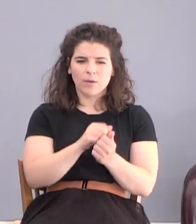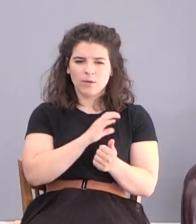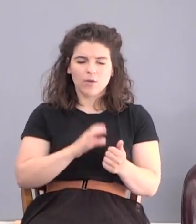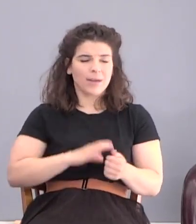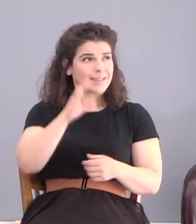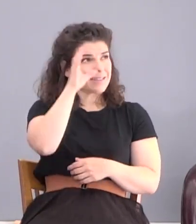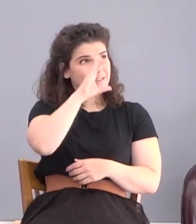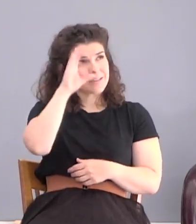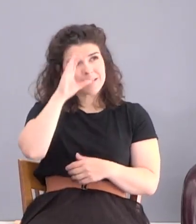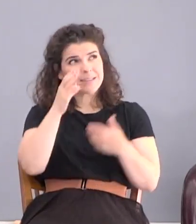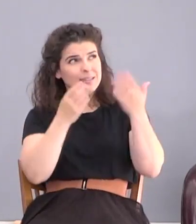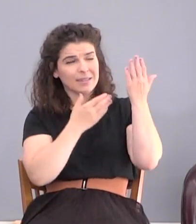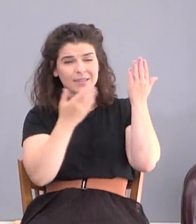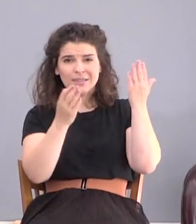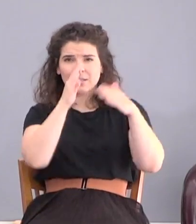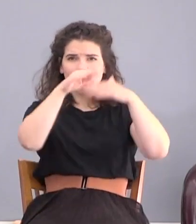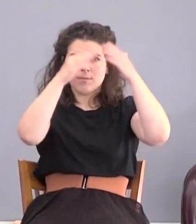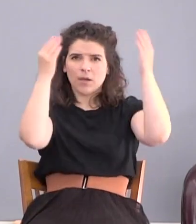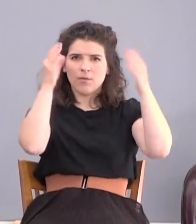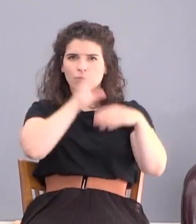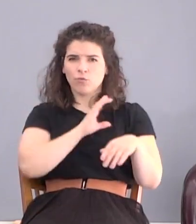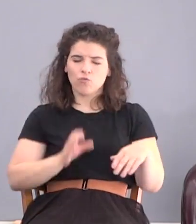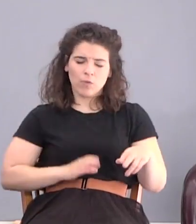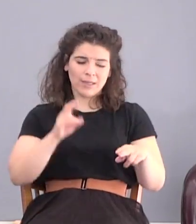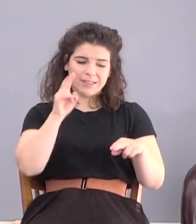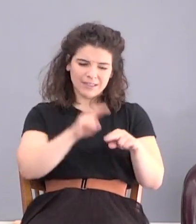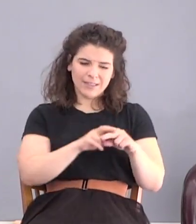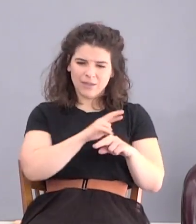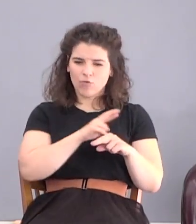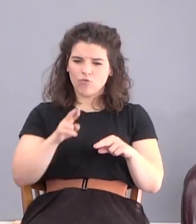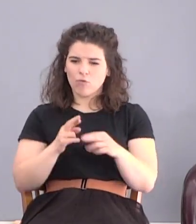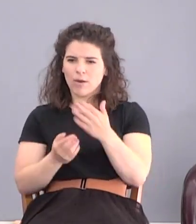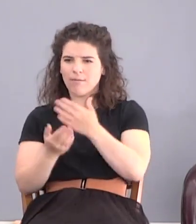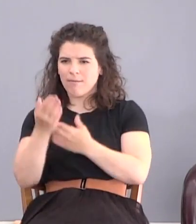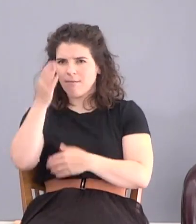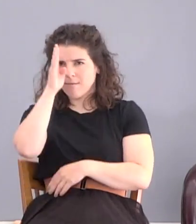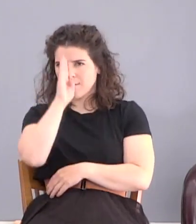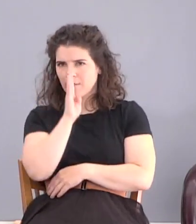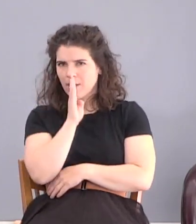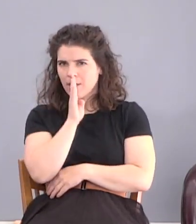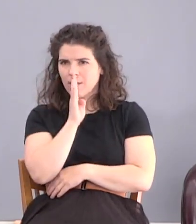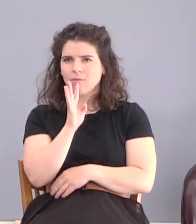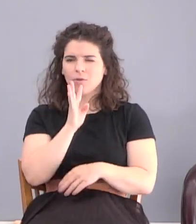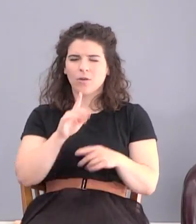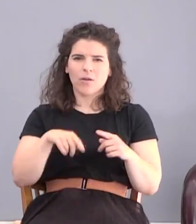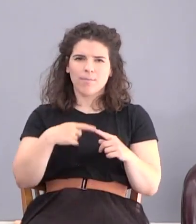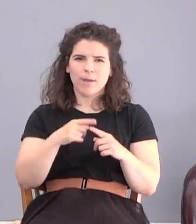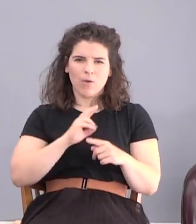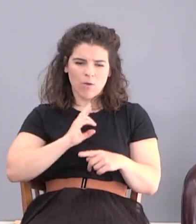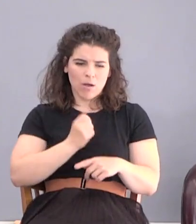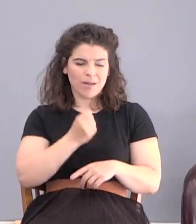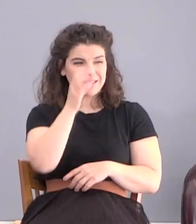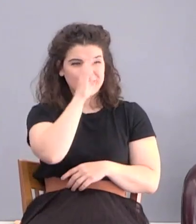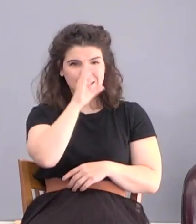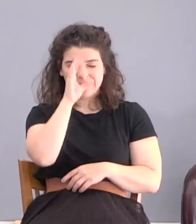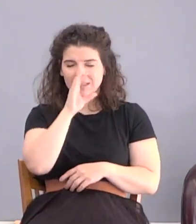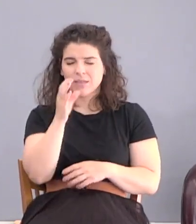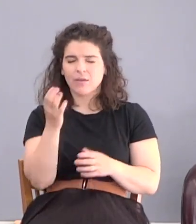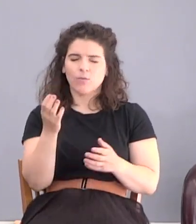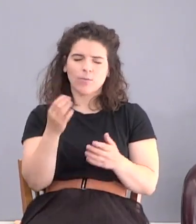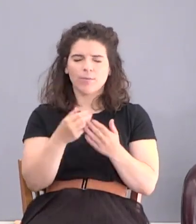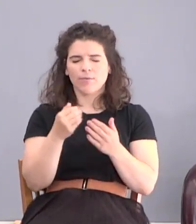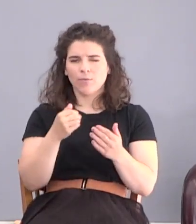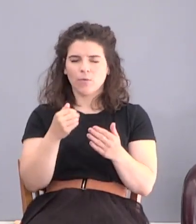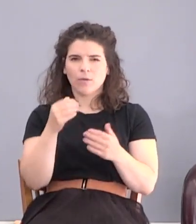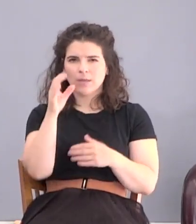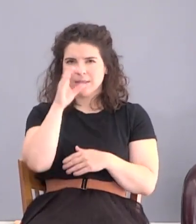above, where Christ sitteth on the right hand of God. So when it talks about us seeking those things, well, before we get to the